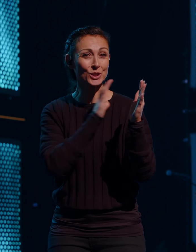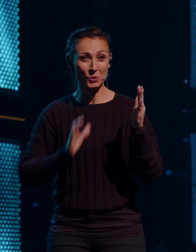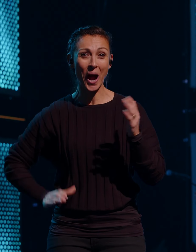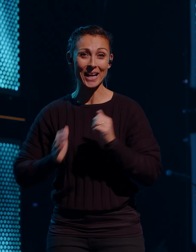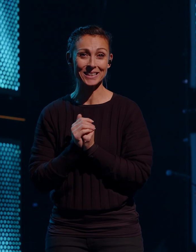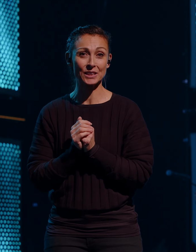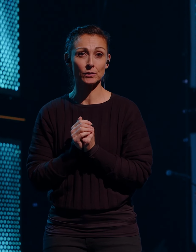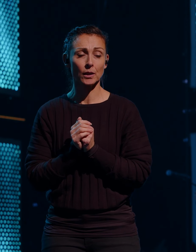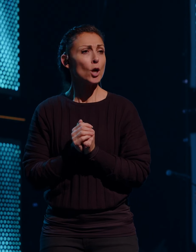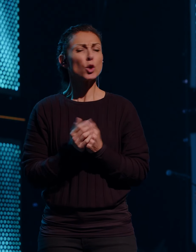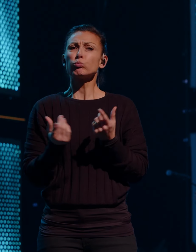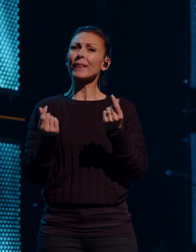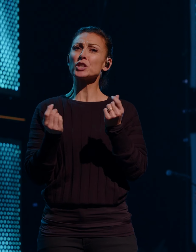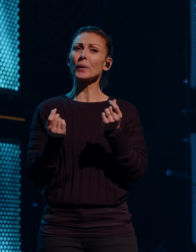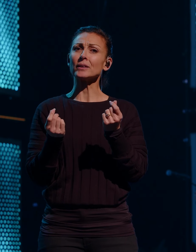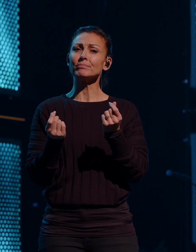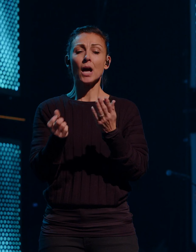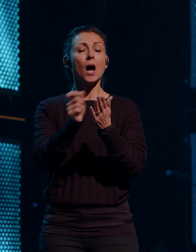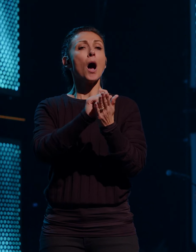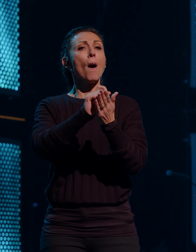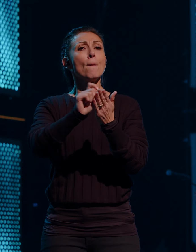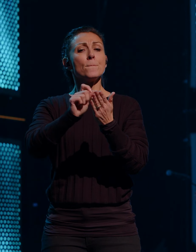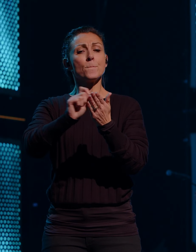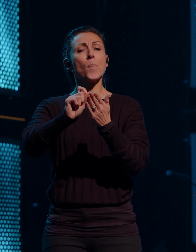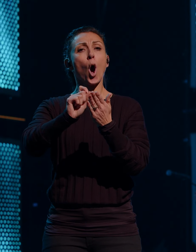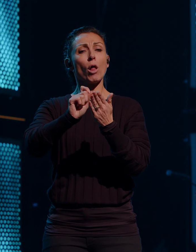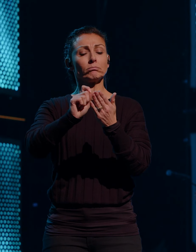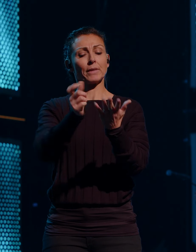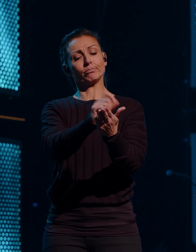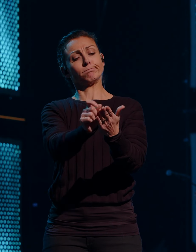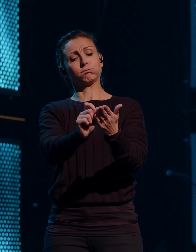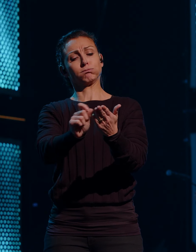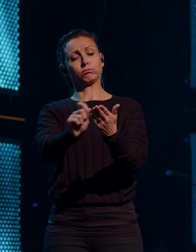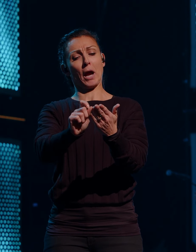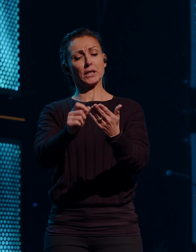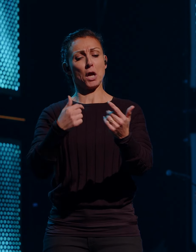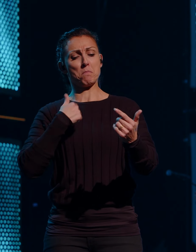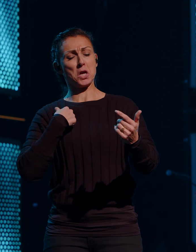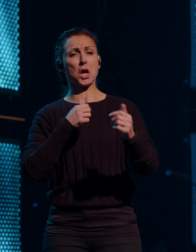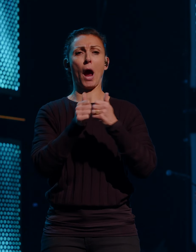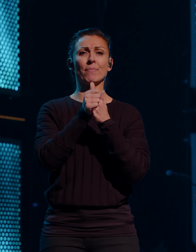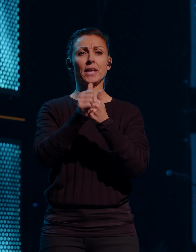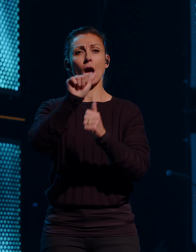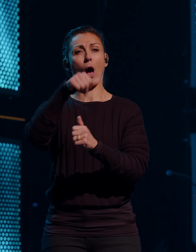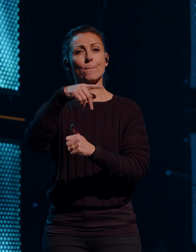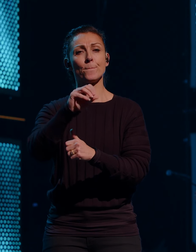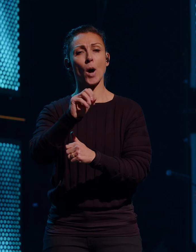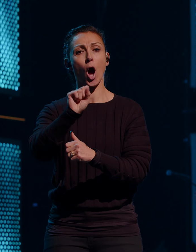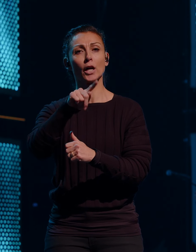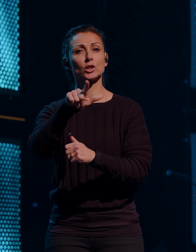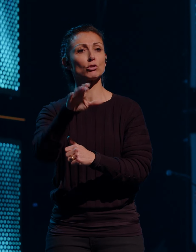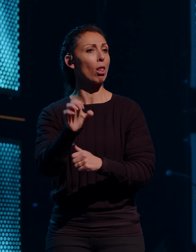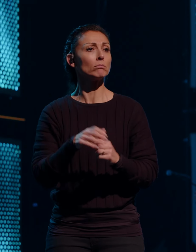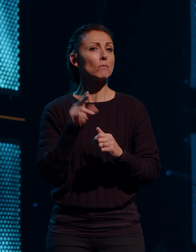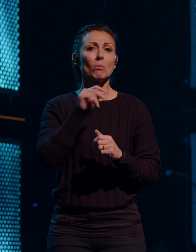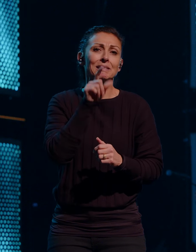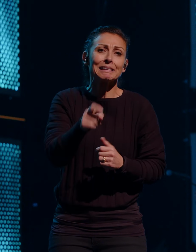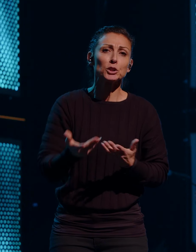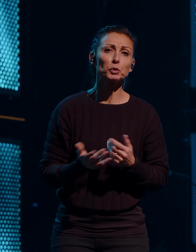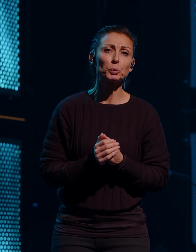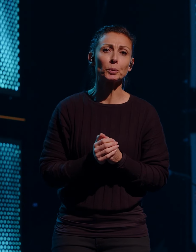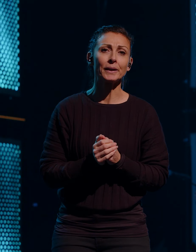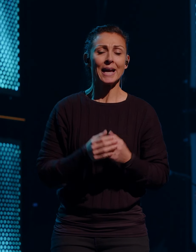they're introducing themselves. Paul doesn't introduce himself as an apostle because he doesn't need to share his authority with this church. He knows how much he loves